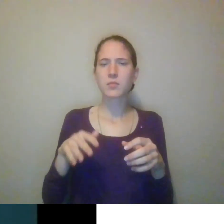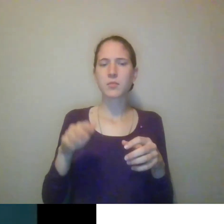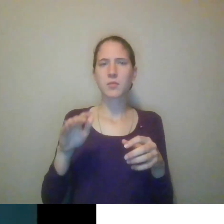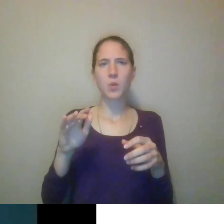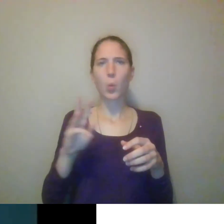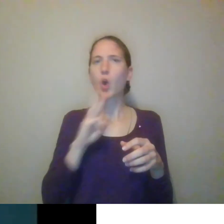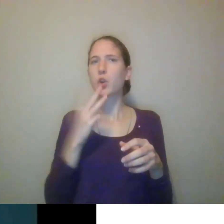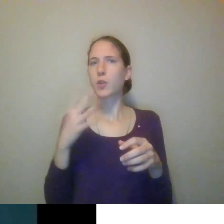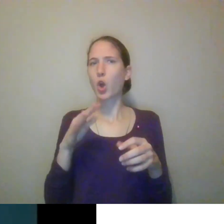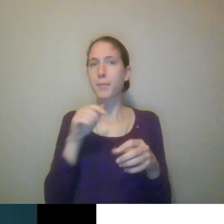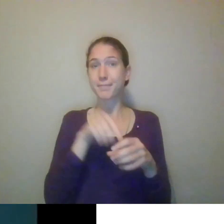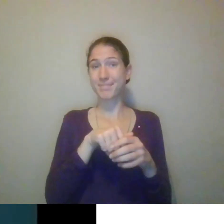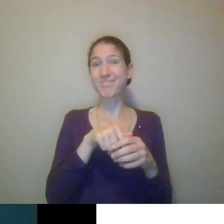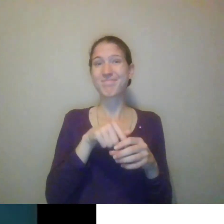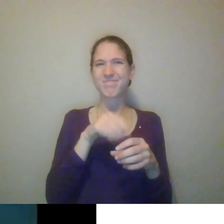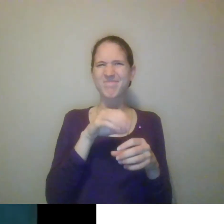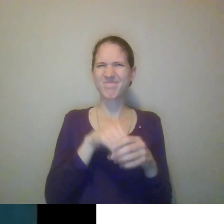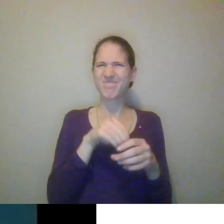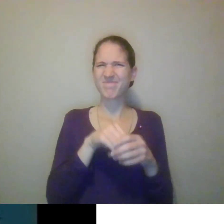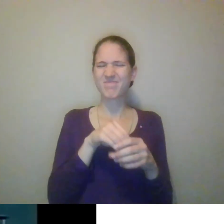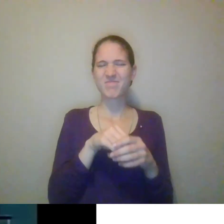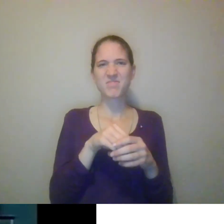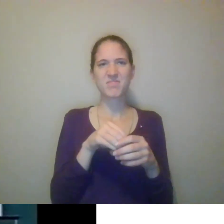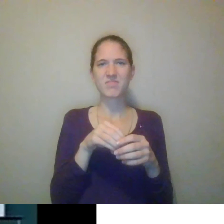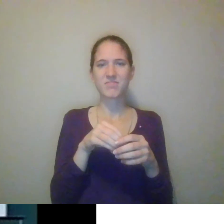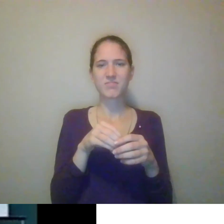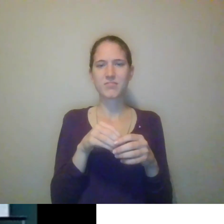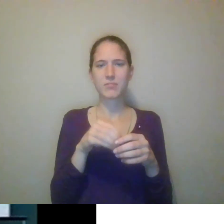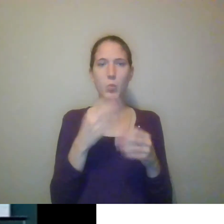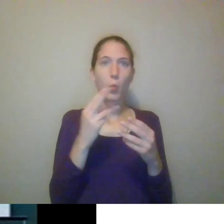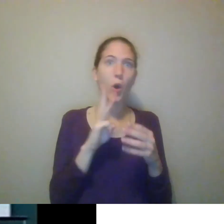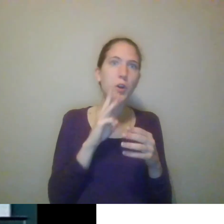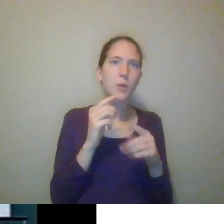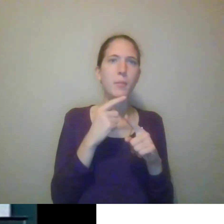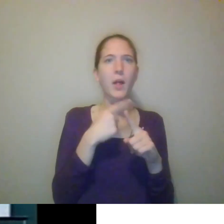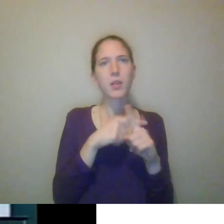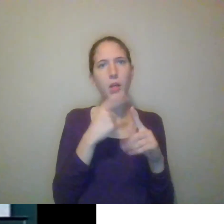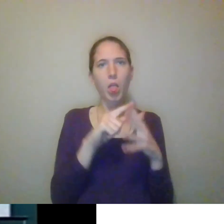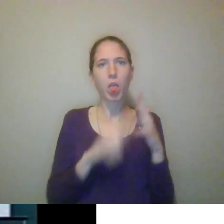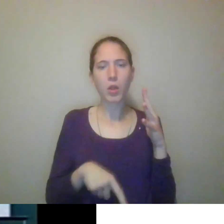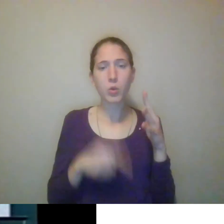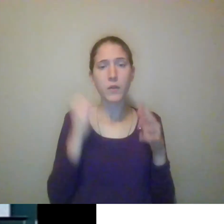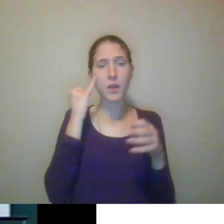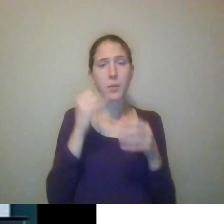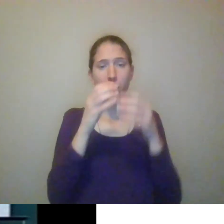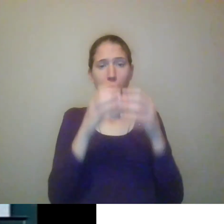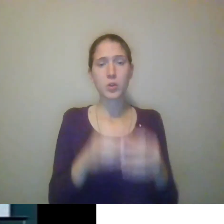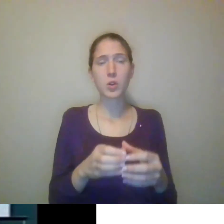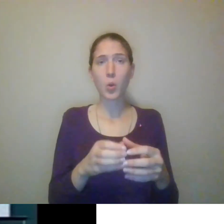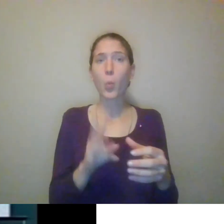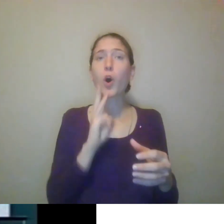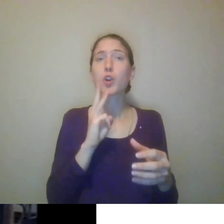water. Inside the egg, there's all sorts of other stuff. So if I put an egg in pure water, what should happen to it?